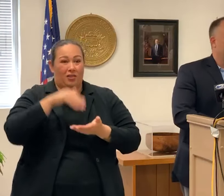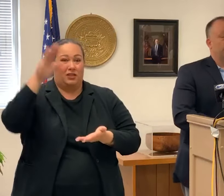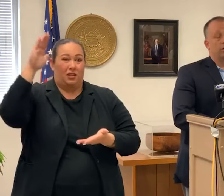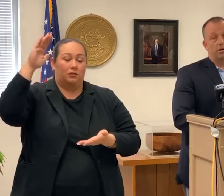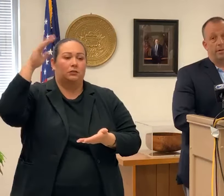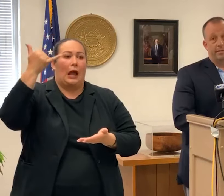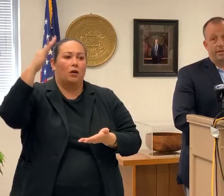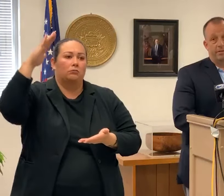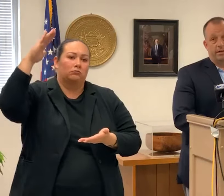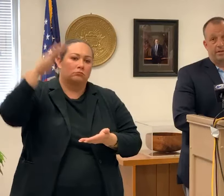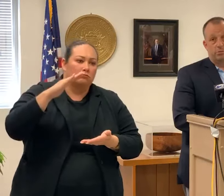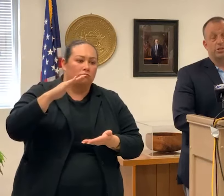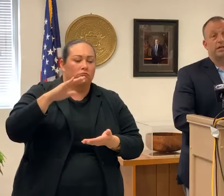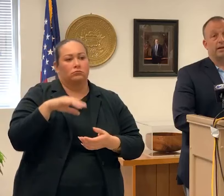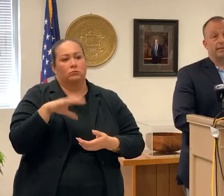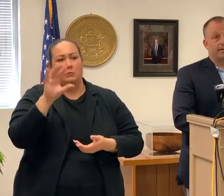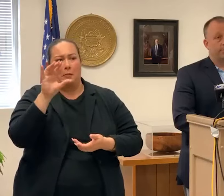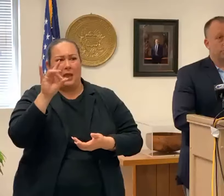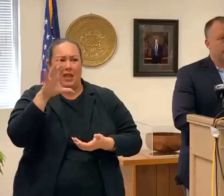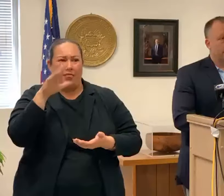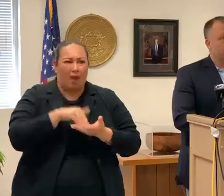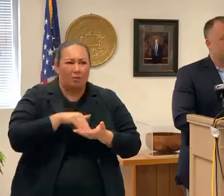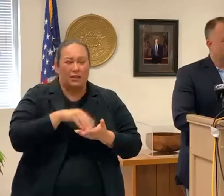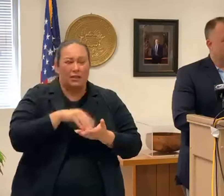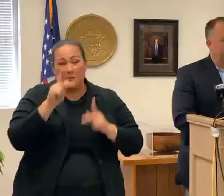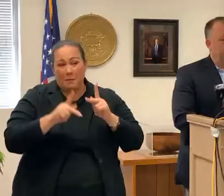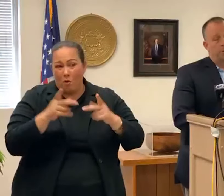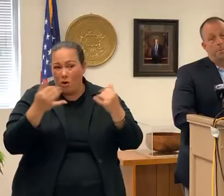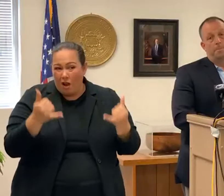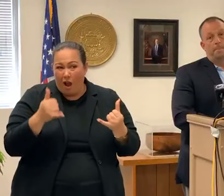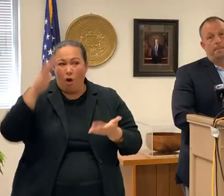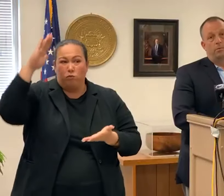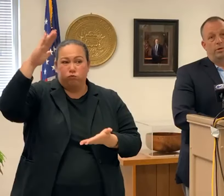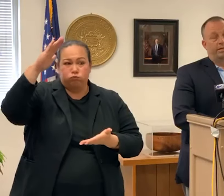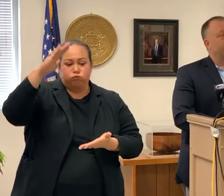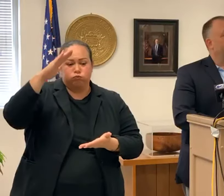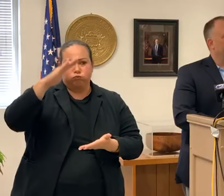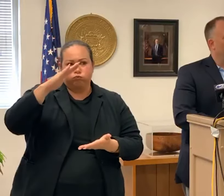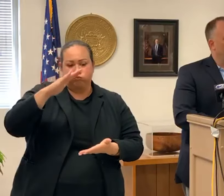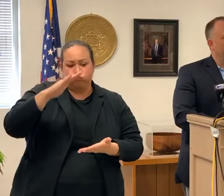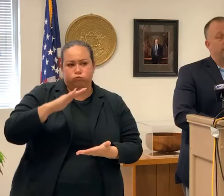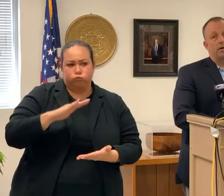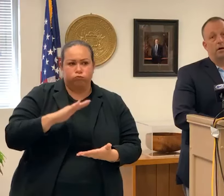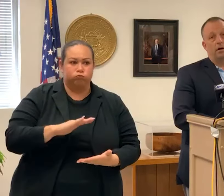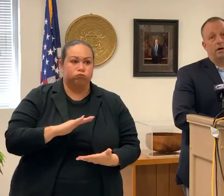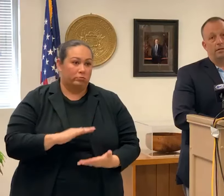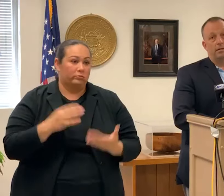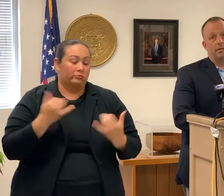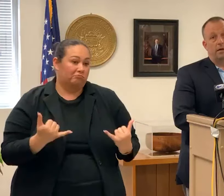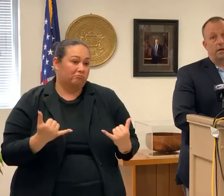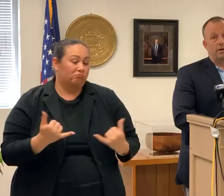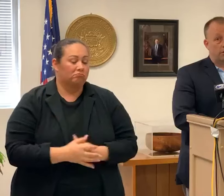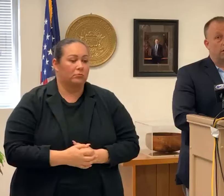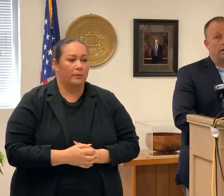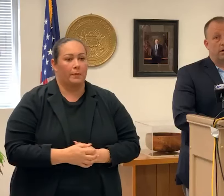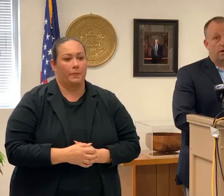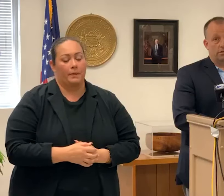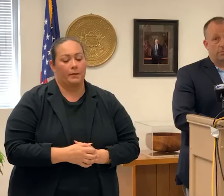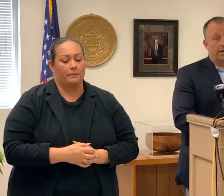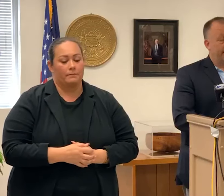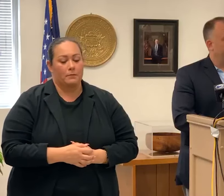8,773. Jimmy Tokioka, my DBED director, will share how that number has begun to decline. We did announce the opening